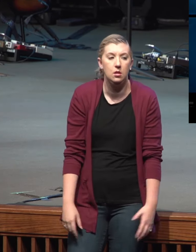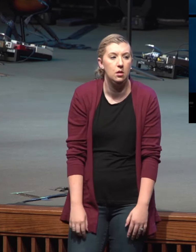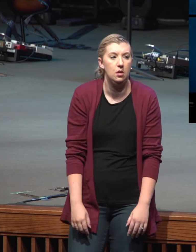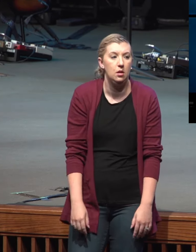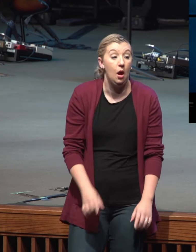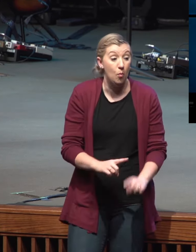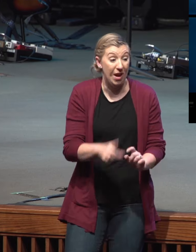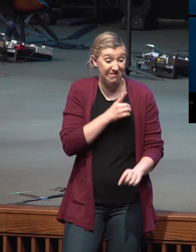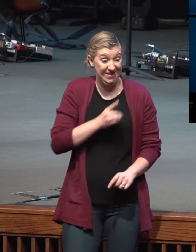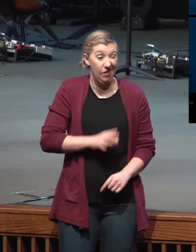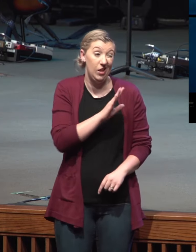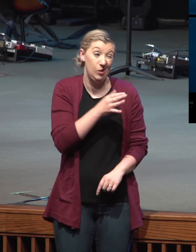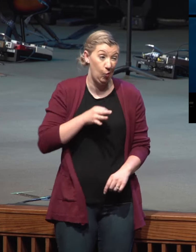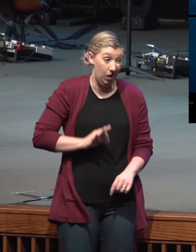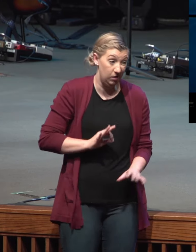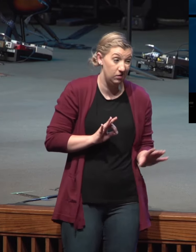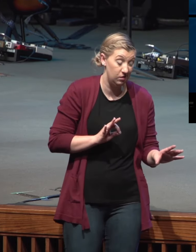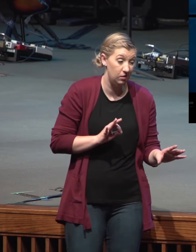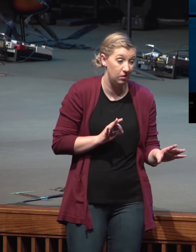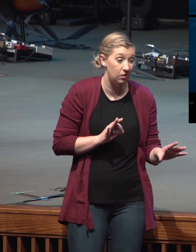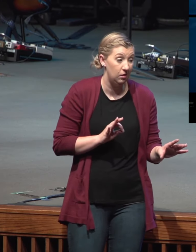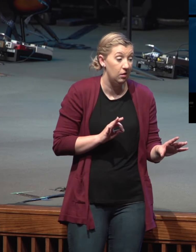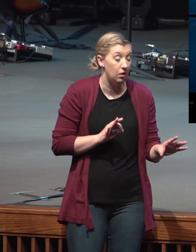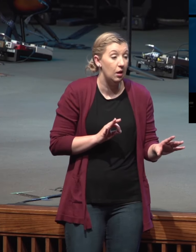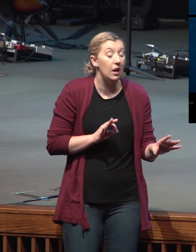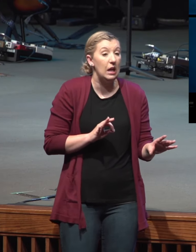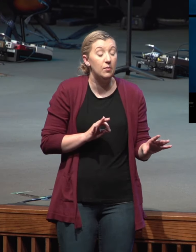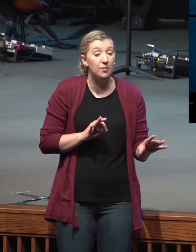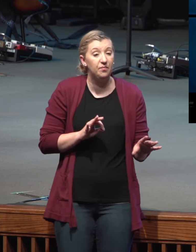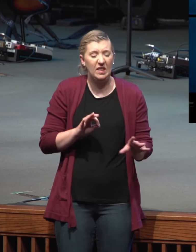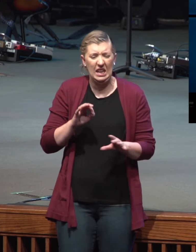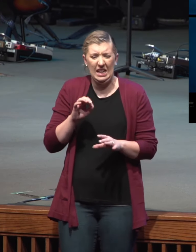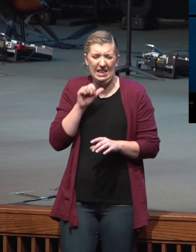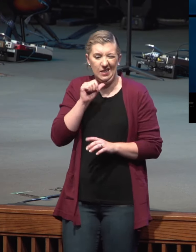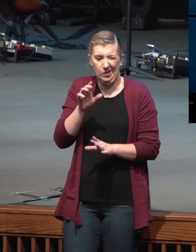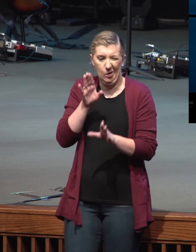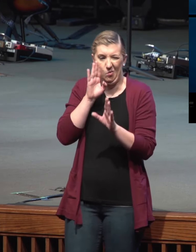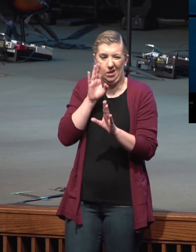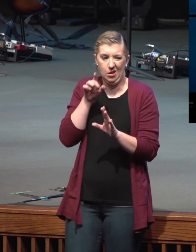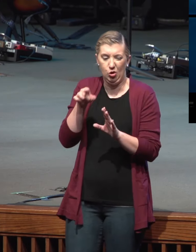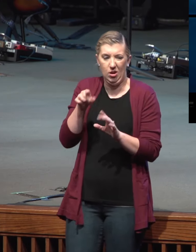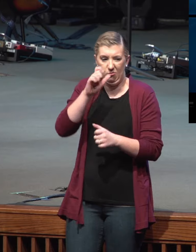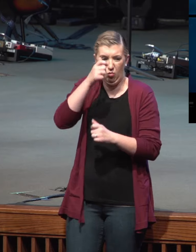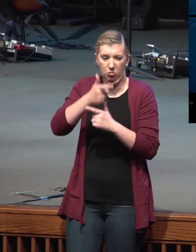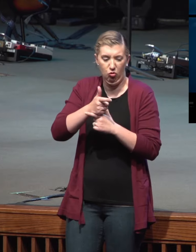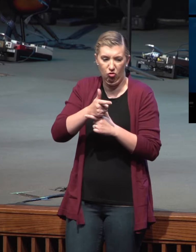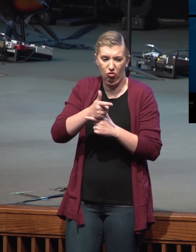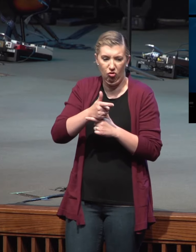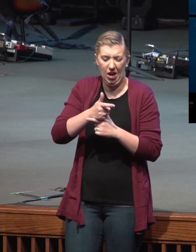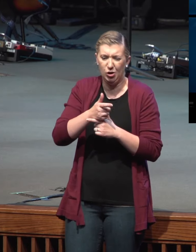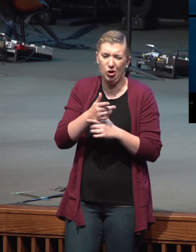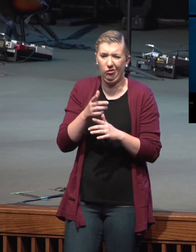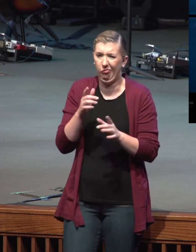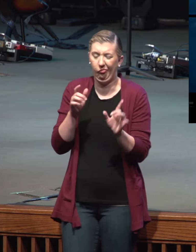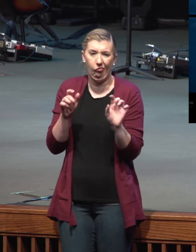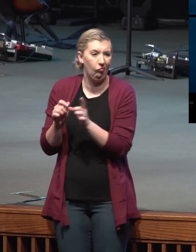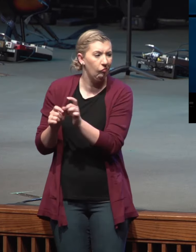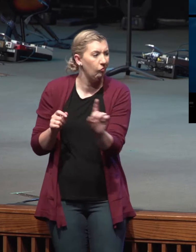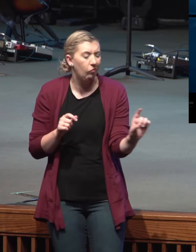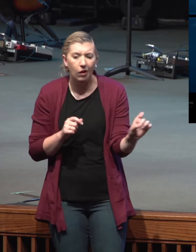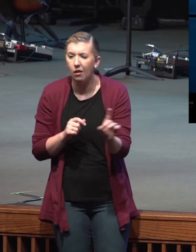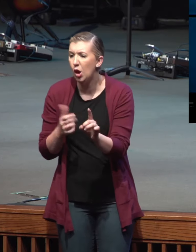But to David's credit, he pays Eliab no attention, and he just keeps walking around